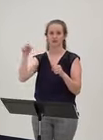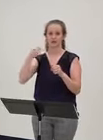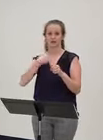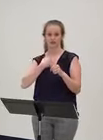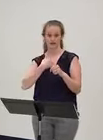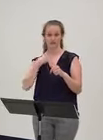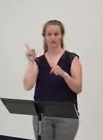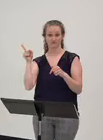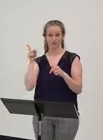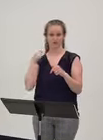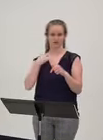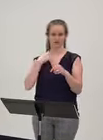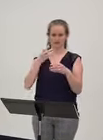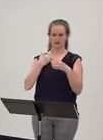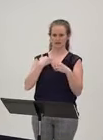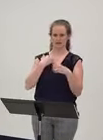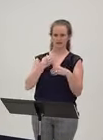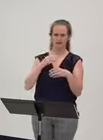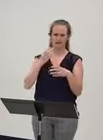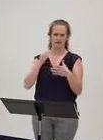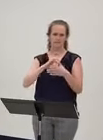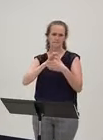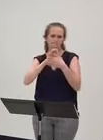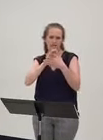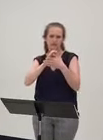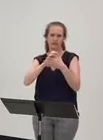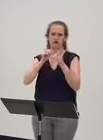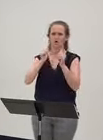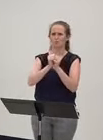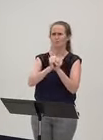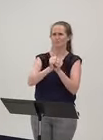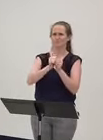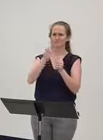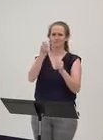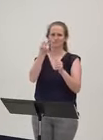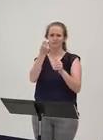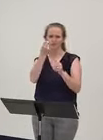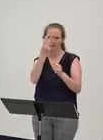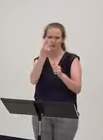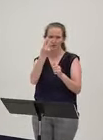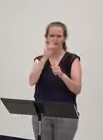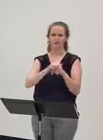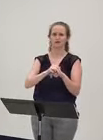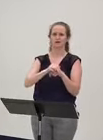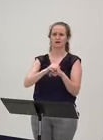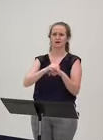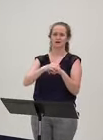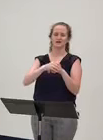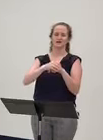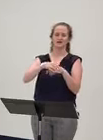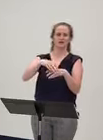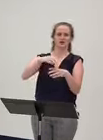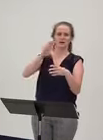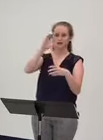dressing and croutons, 450 calories. The baked potato with butter, no chives,